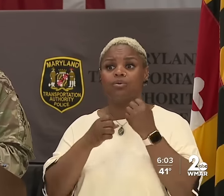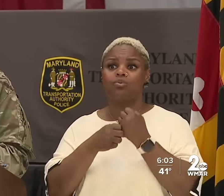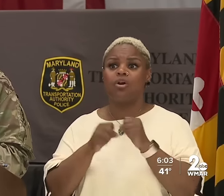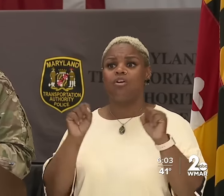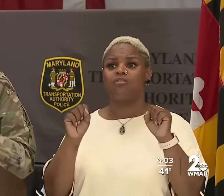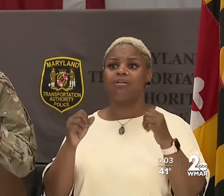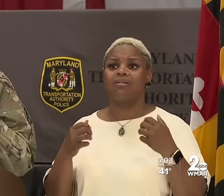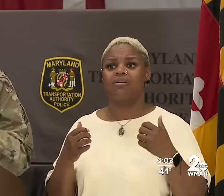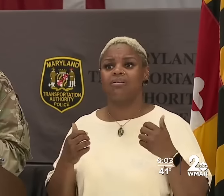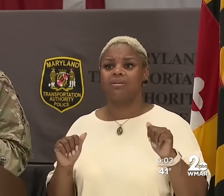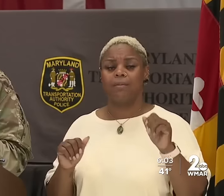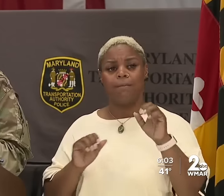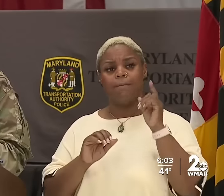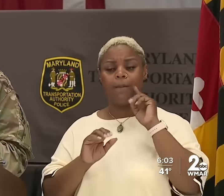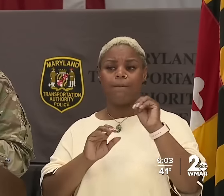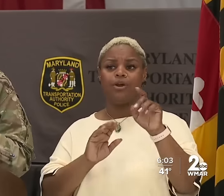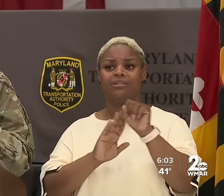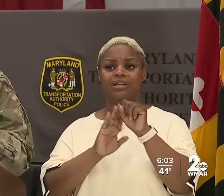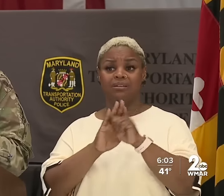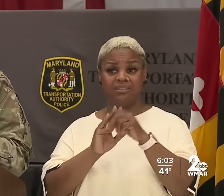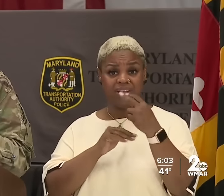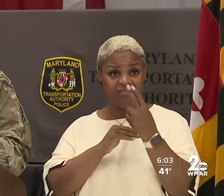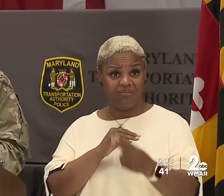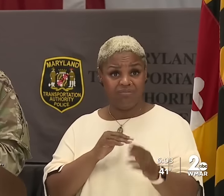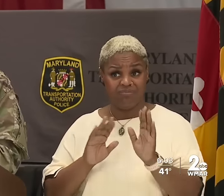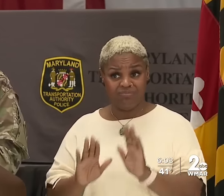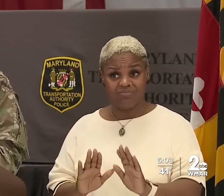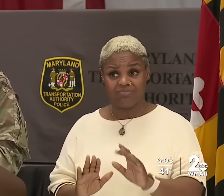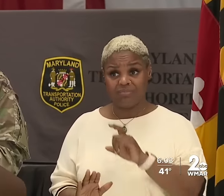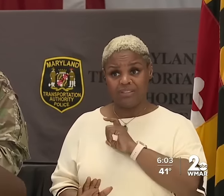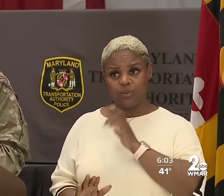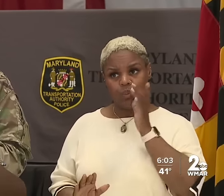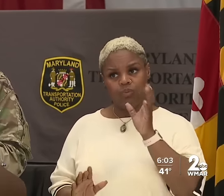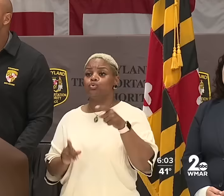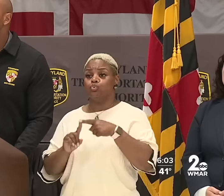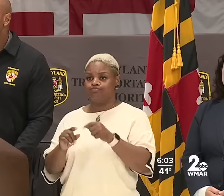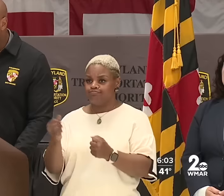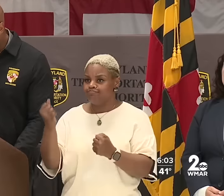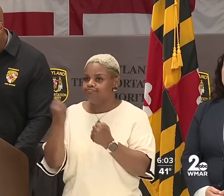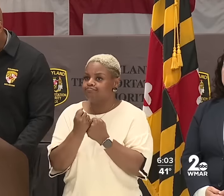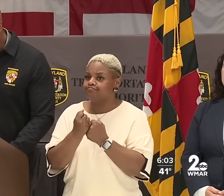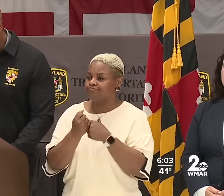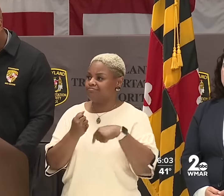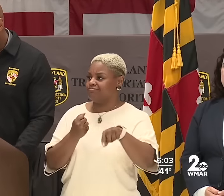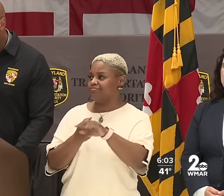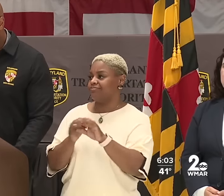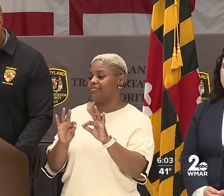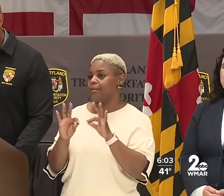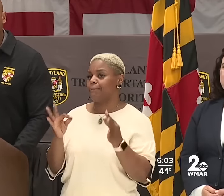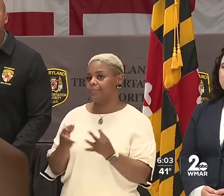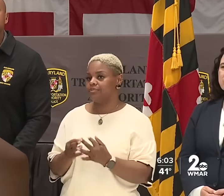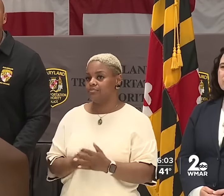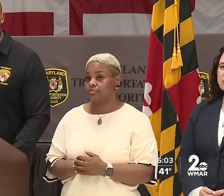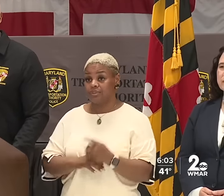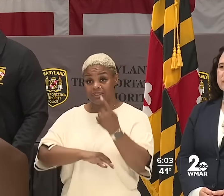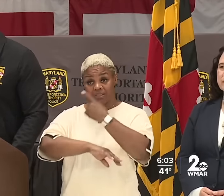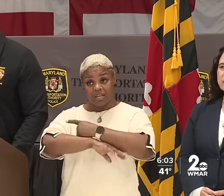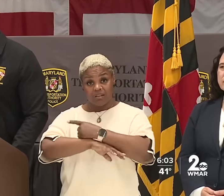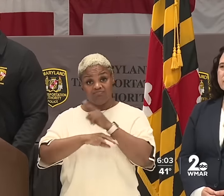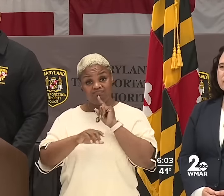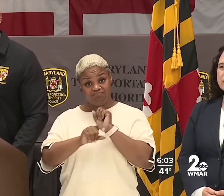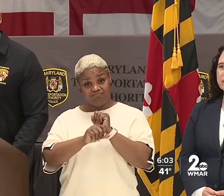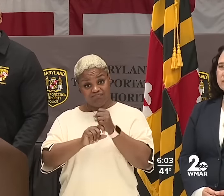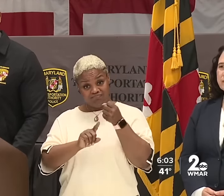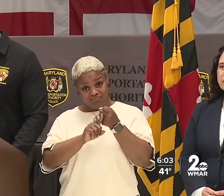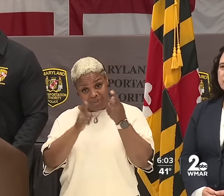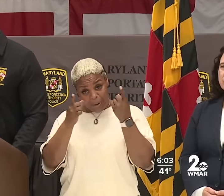State divers from Maryland State Police to come in and be ready to go right there. On the day of the collapse, I said that